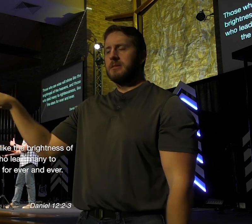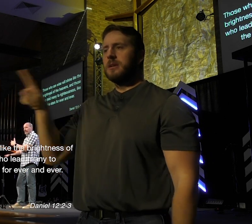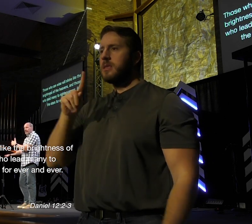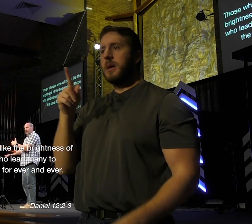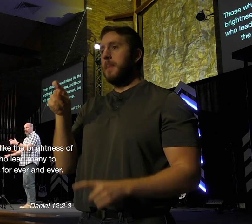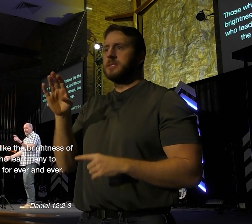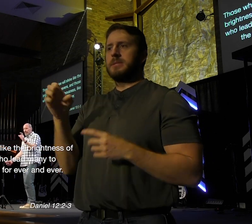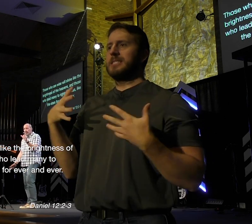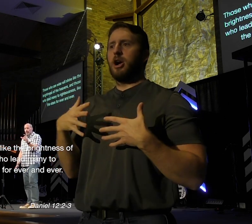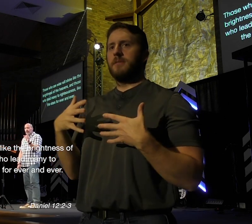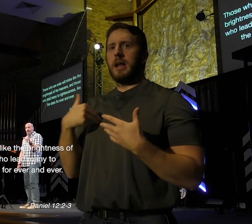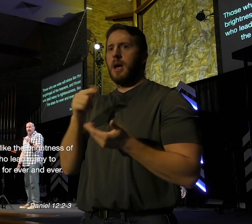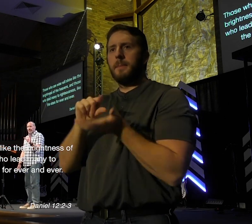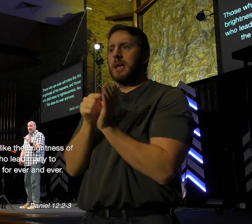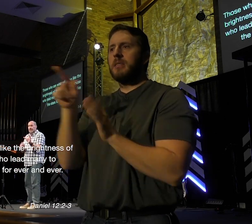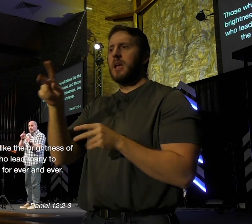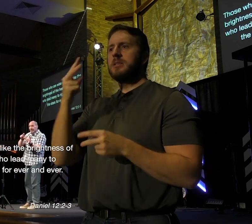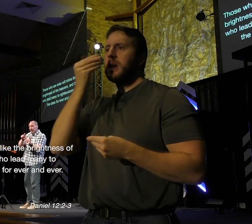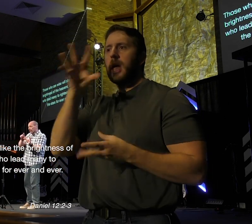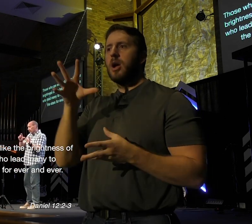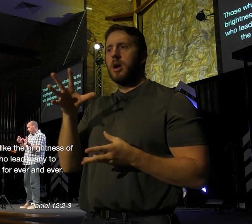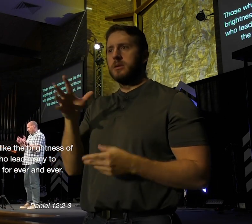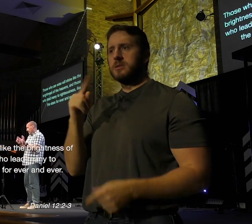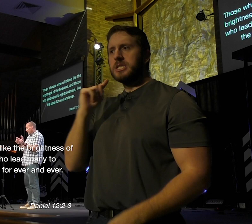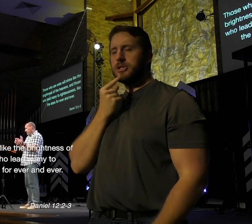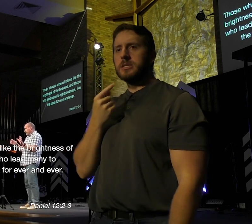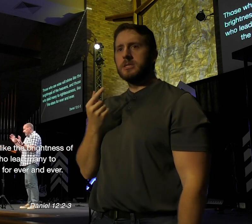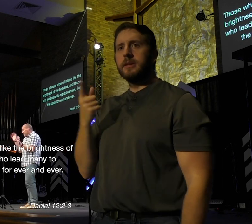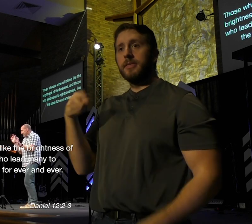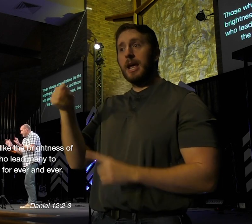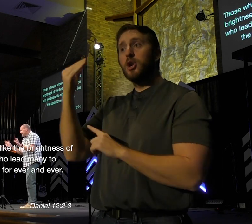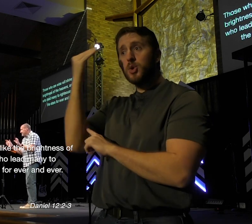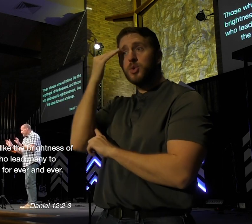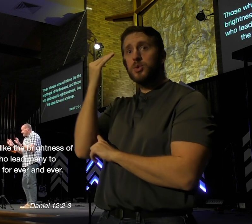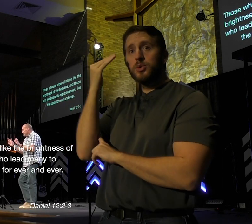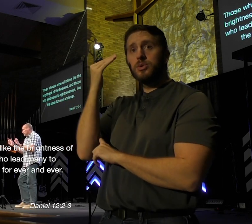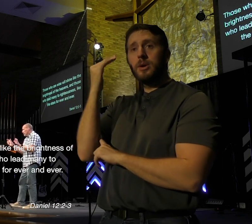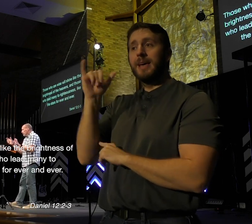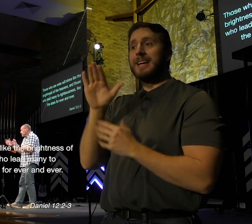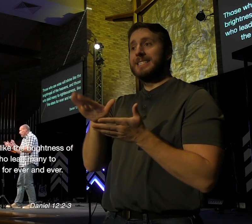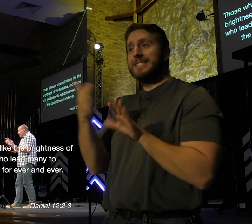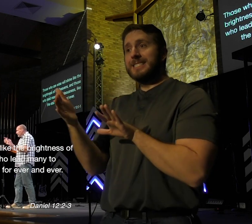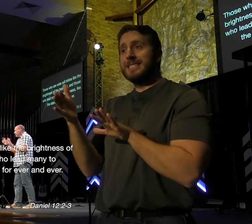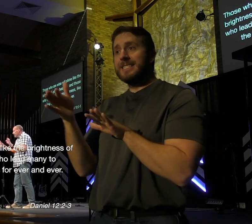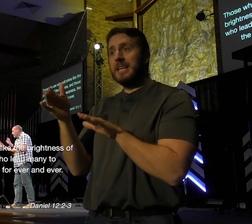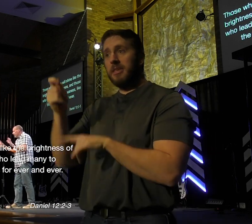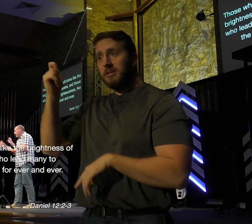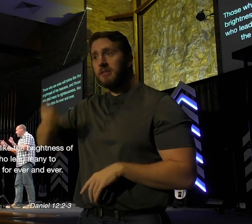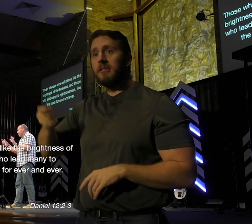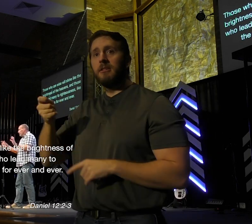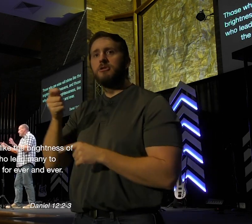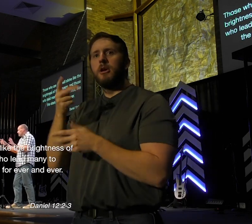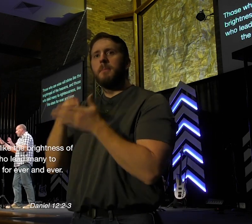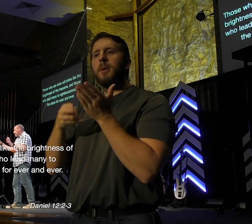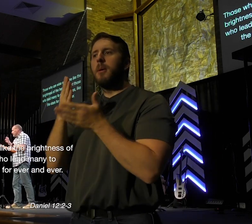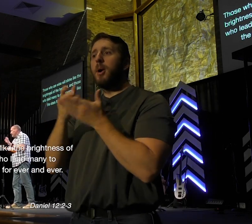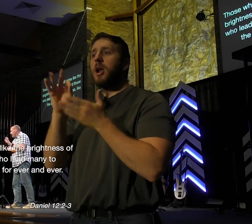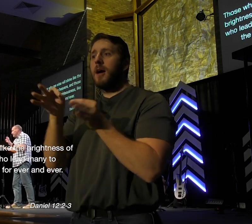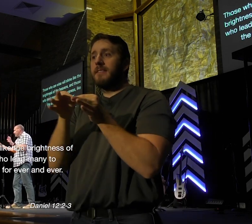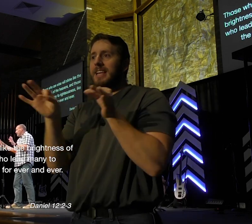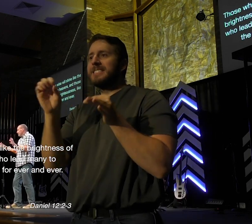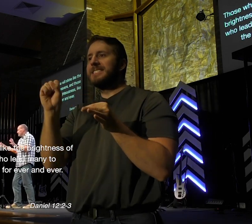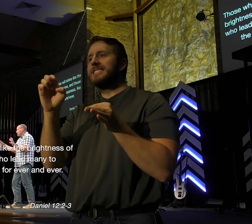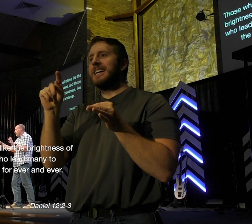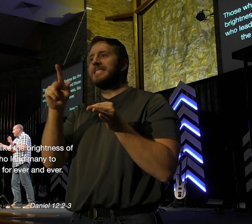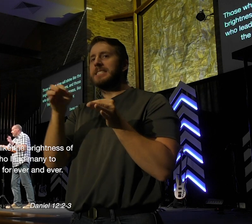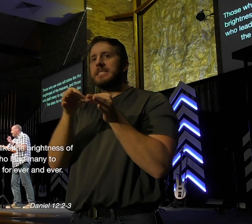terrified. A very real death sentence, but they also knew that that death sentence was part of a paragraph, which was part of a